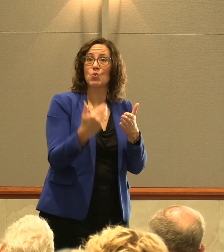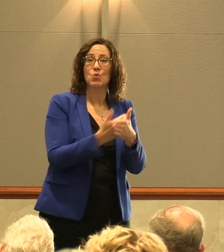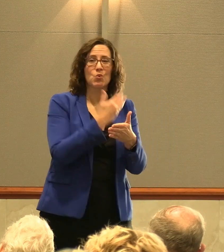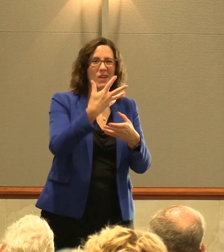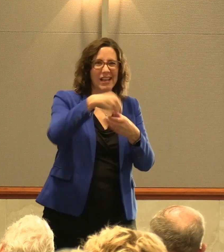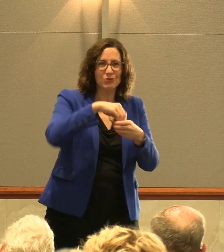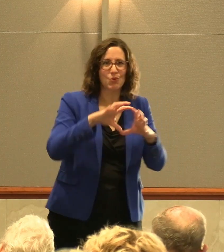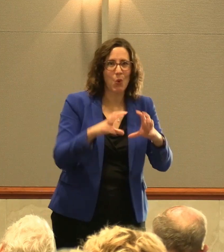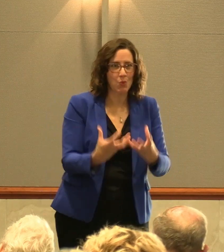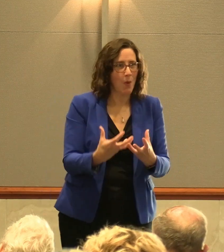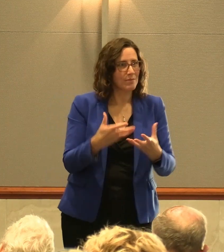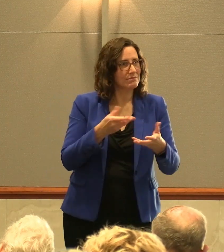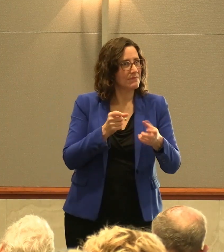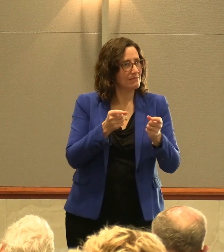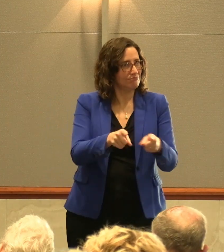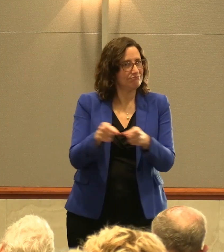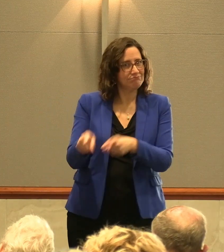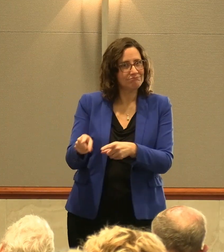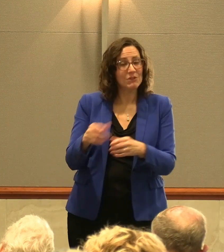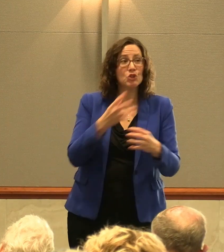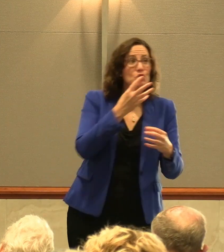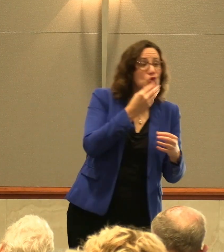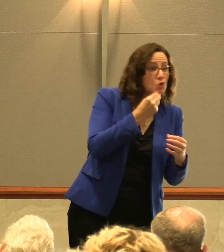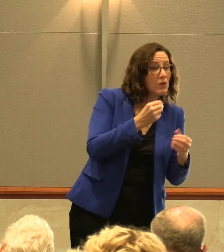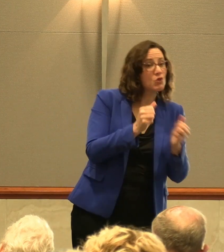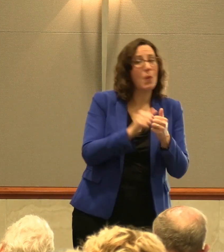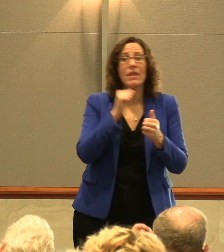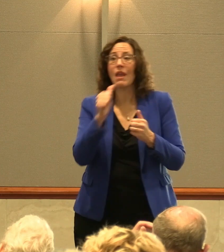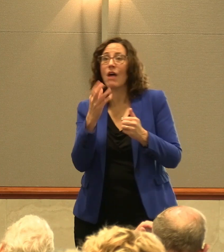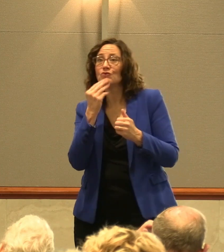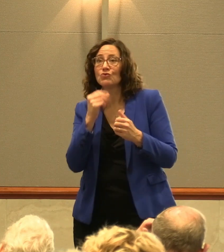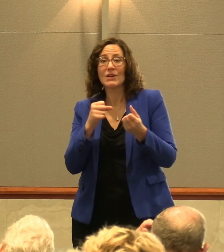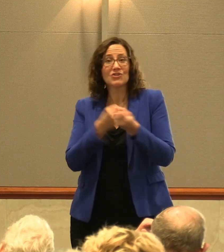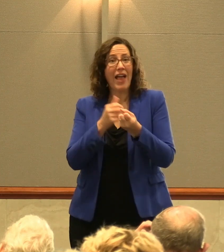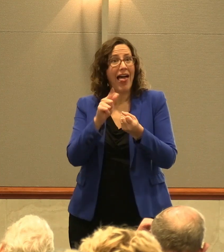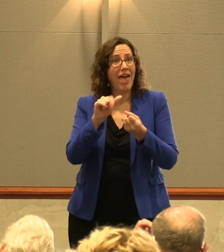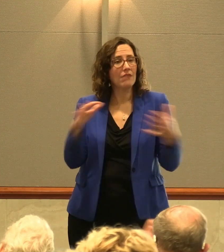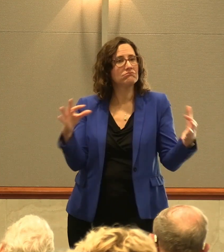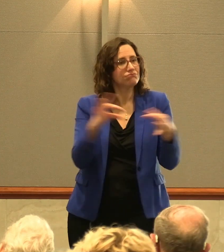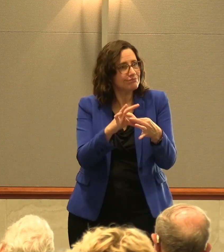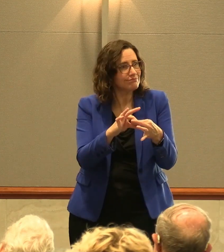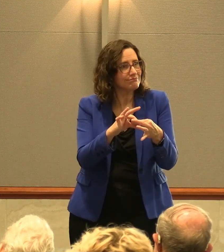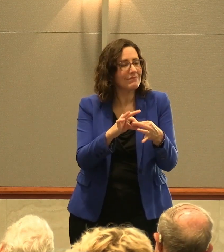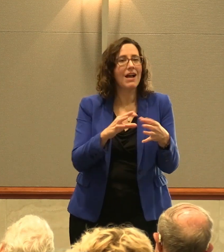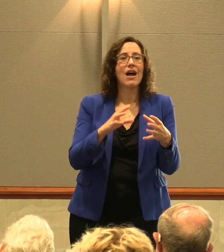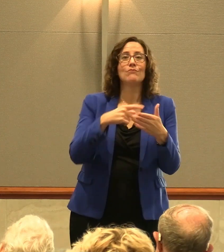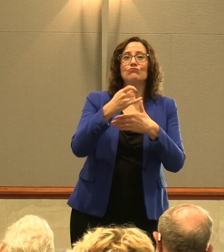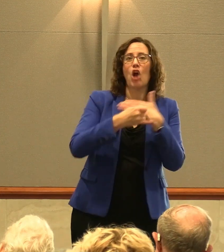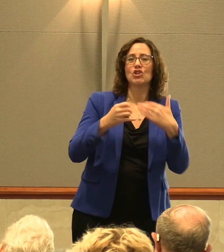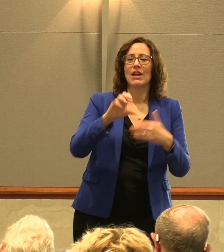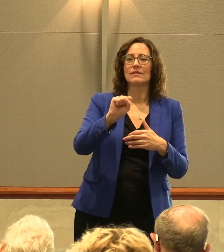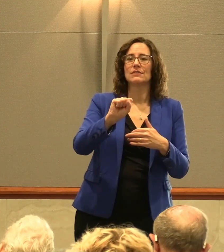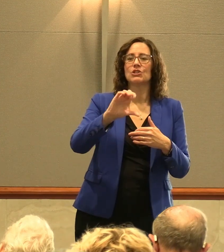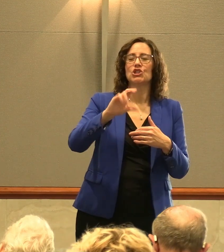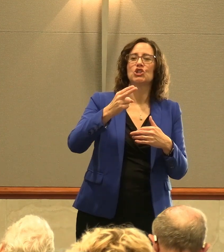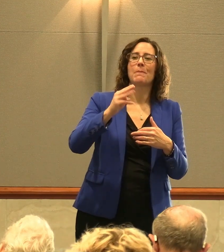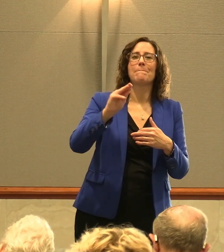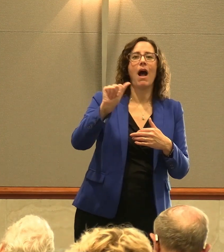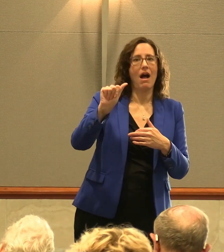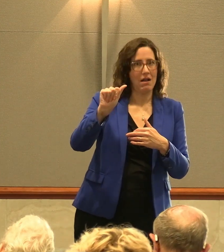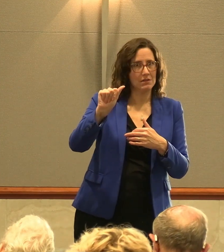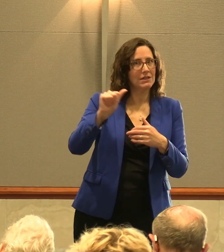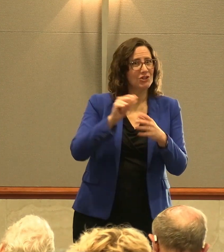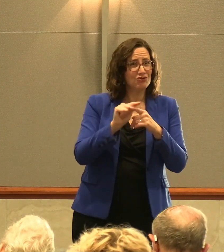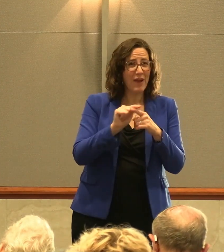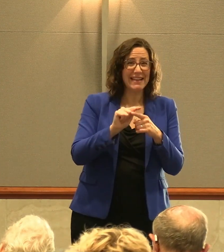to strengthen Jewish engagement with non-Jewish allies. Project Shema trained nearly 50 Jewish leaders to